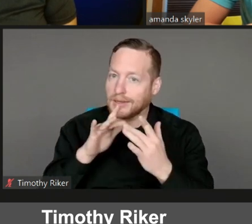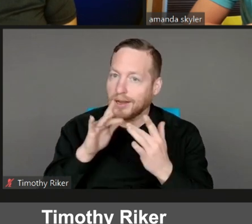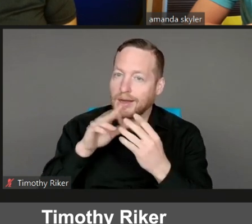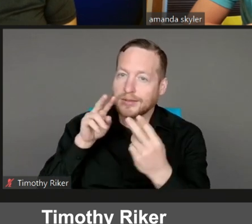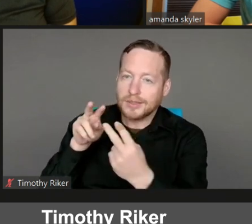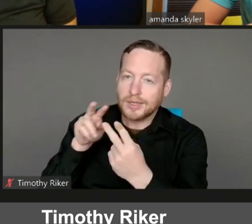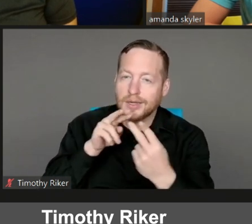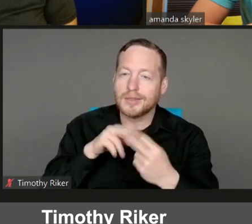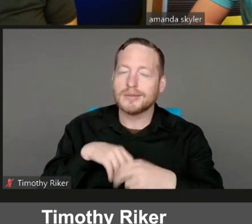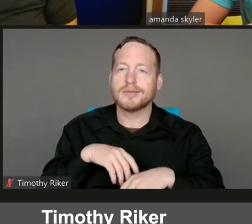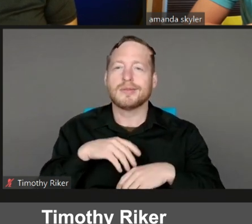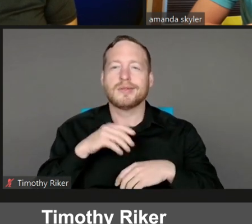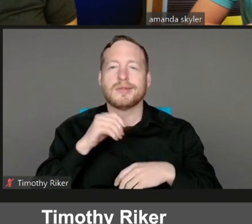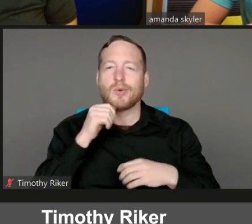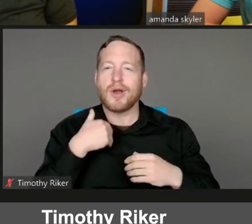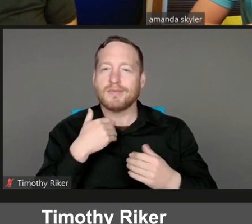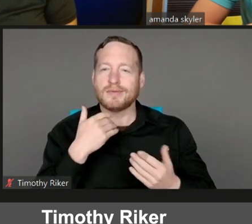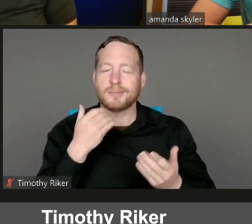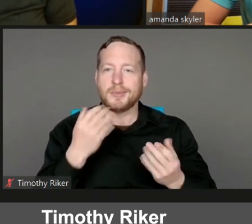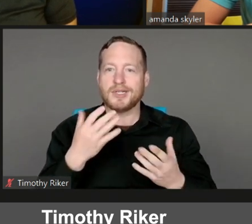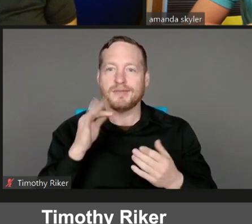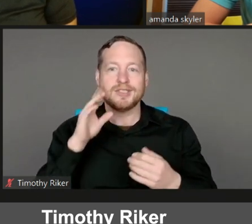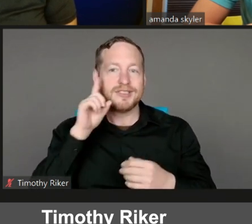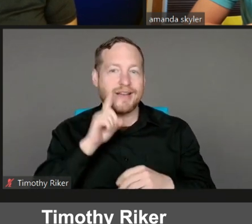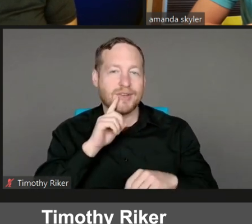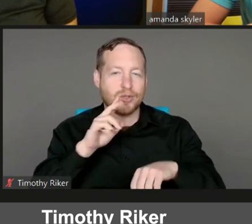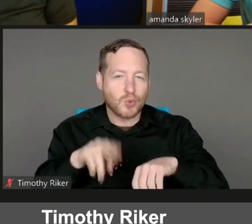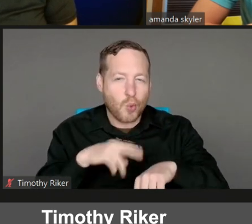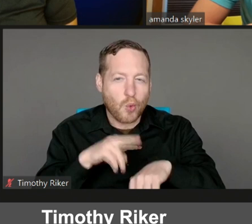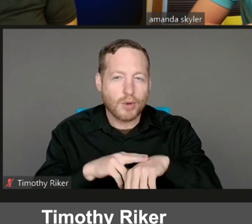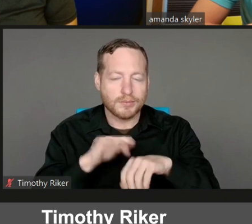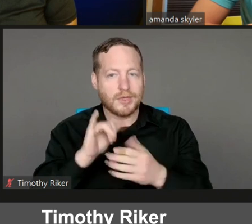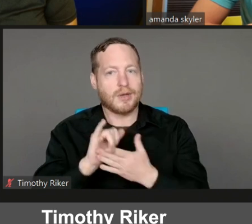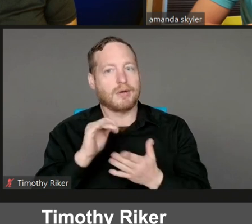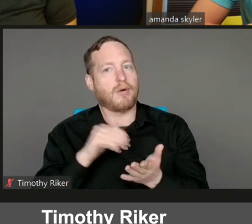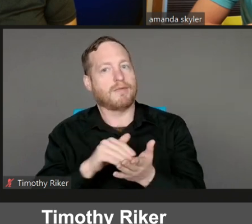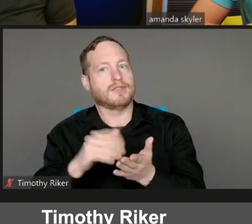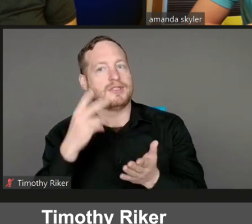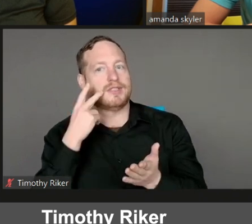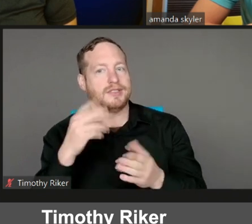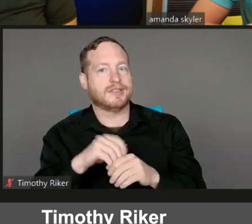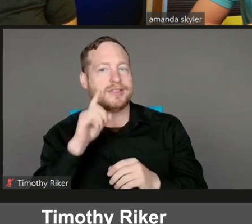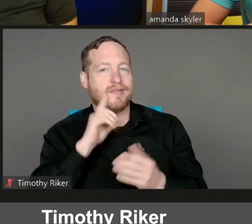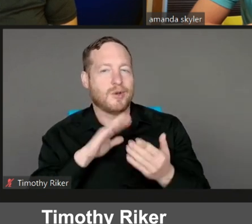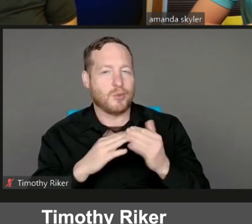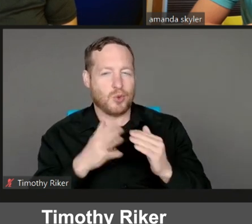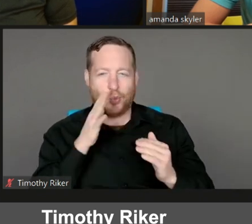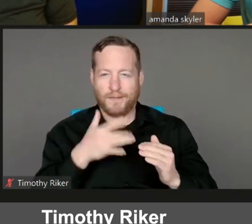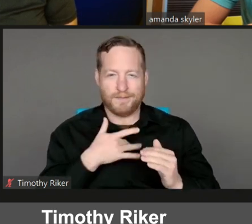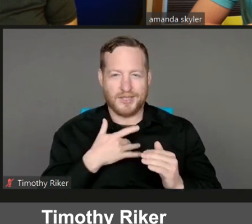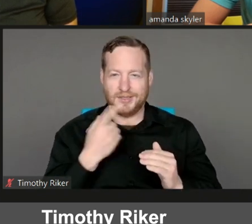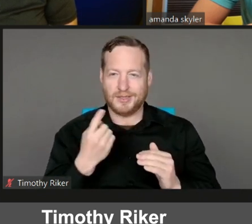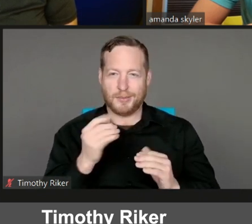we have a particular way of moving our hands that is more fluid the eye contact is very specific